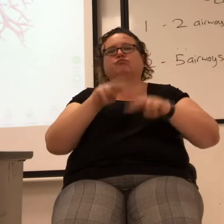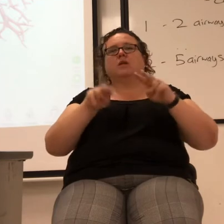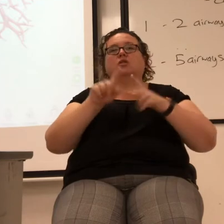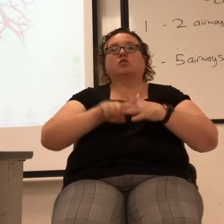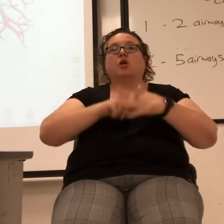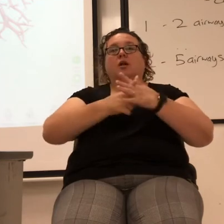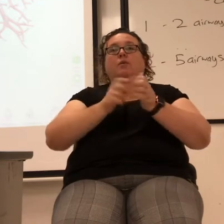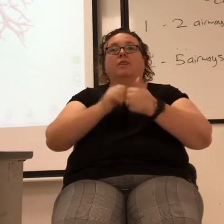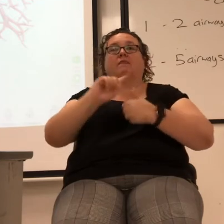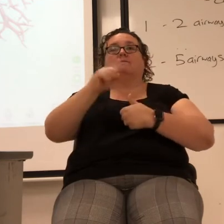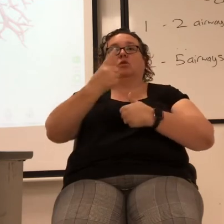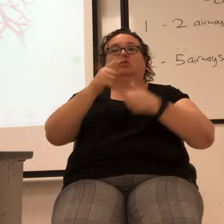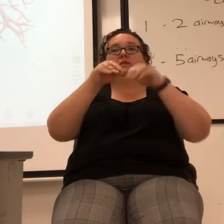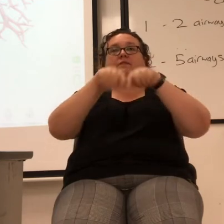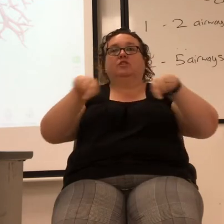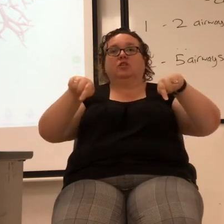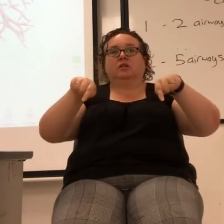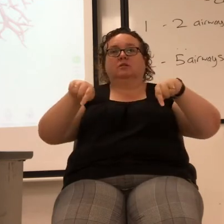division.